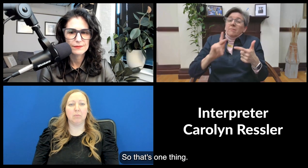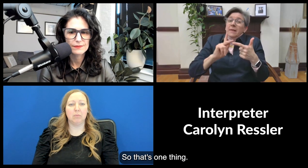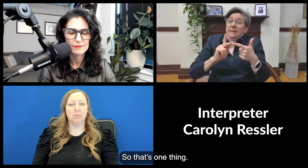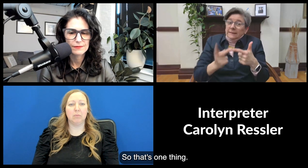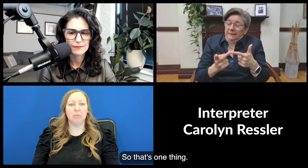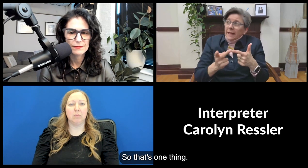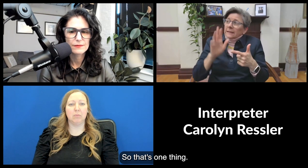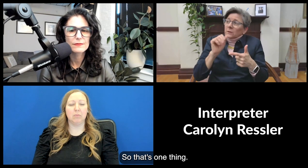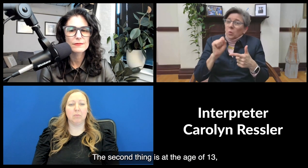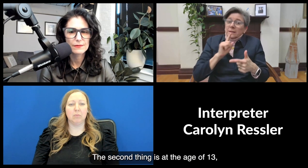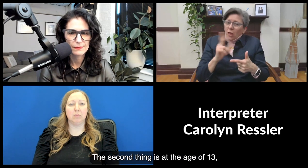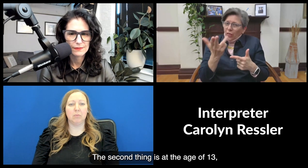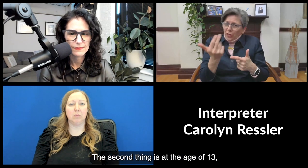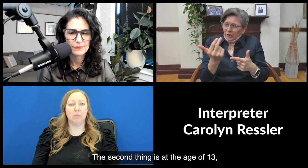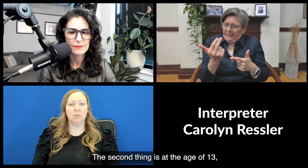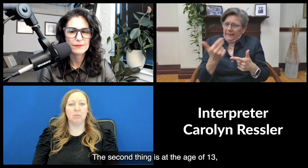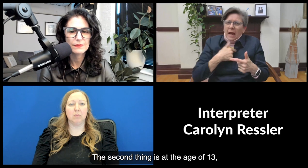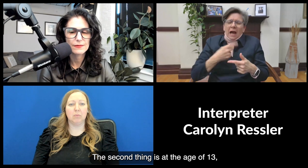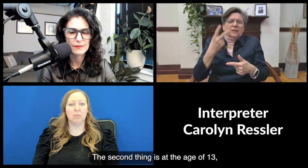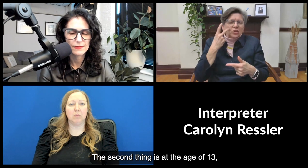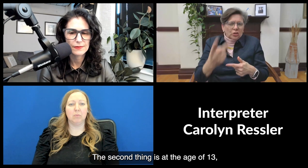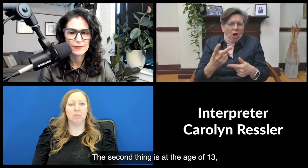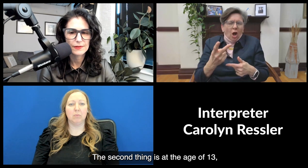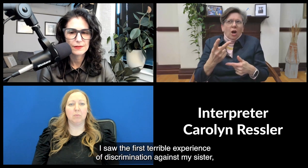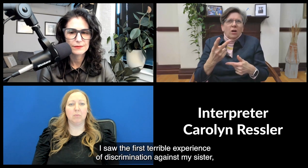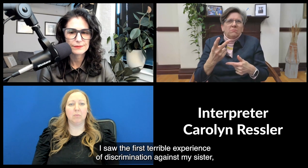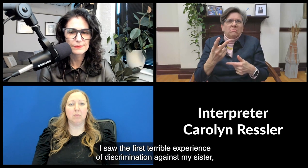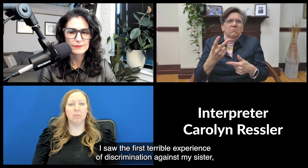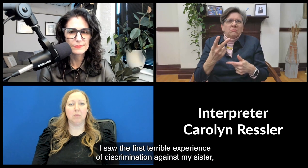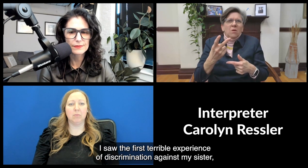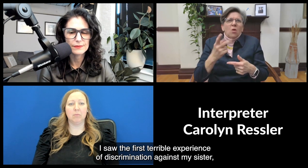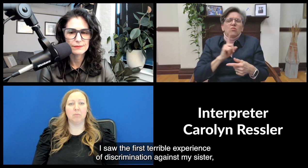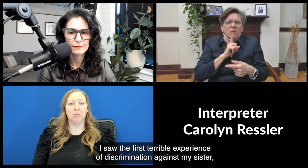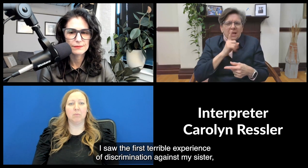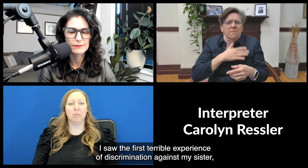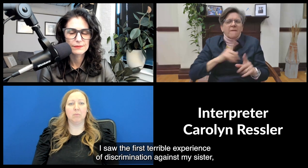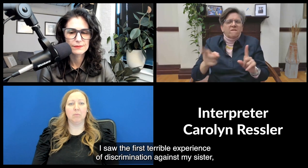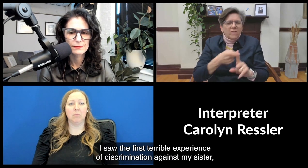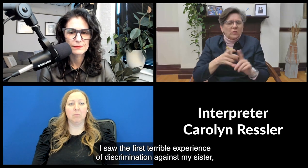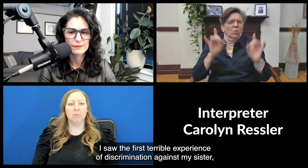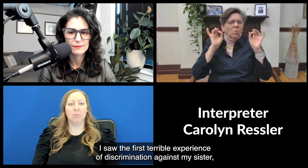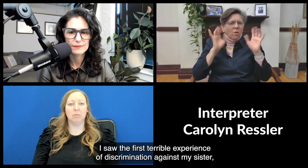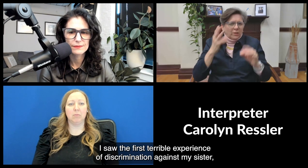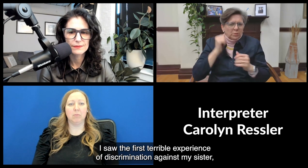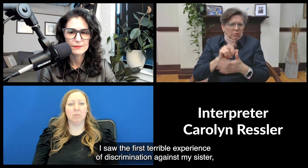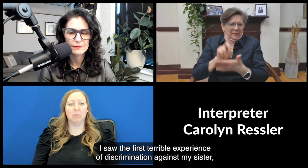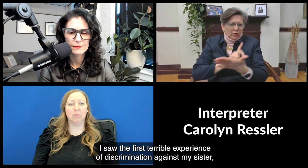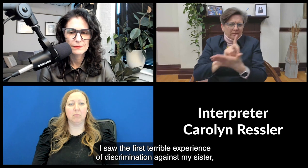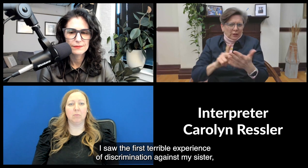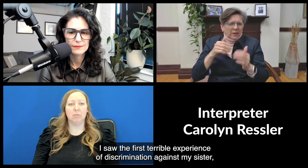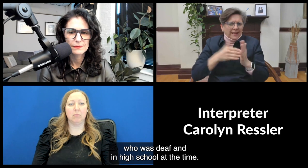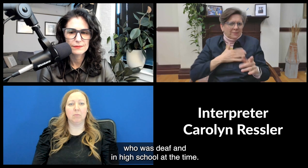conversations and engage others in conversations with us. So that's one thing. The second thing is at the age of 13, I